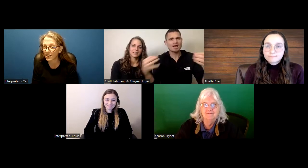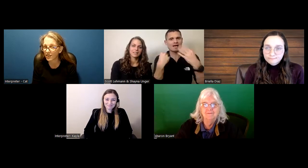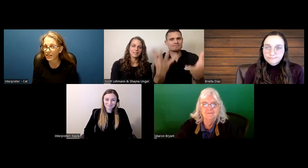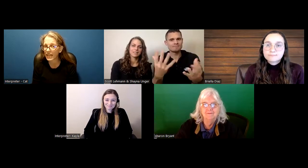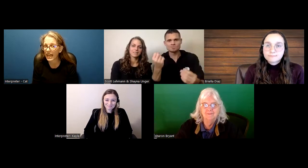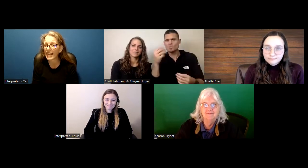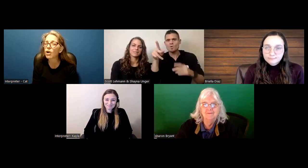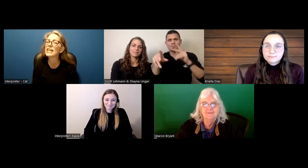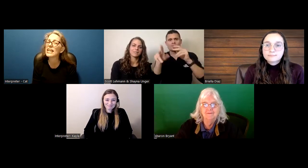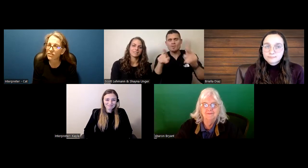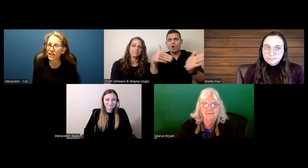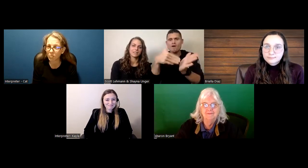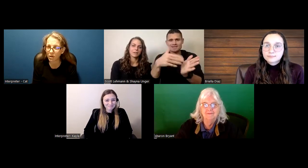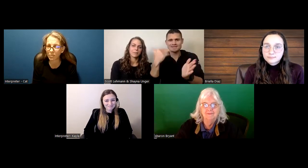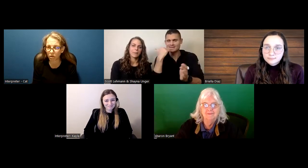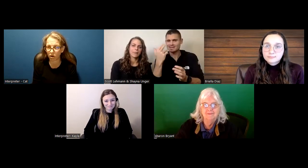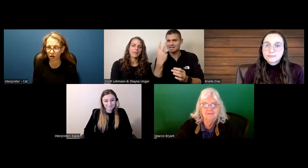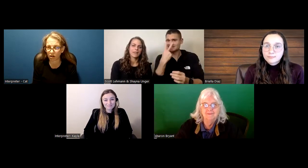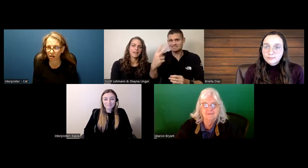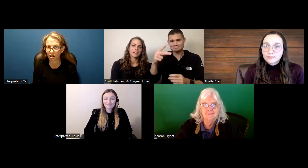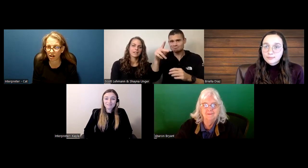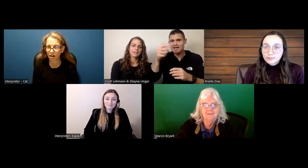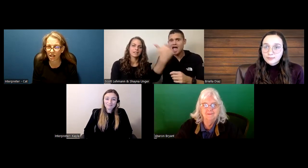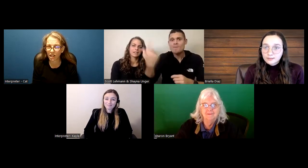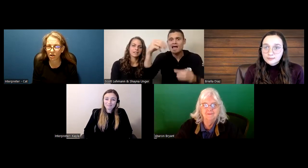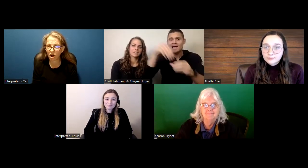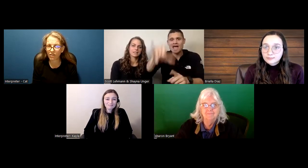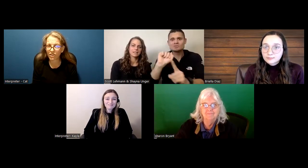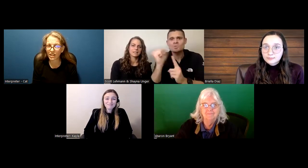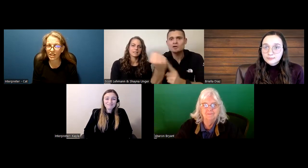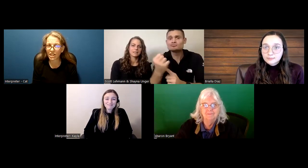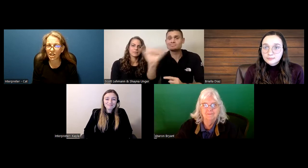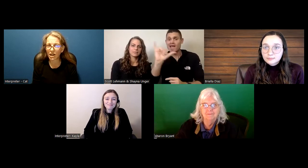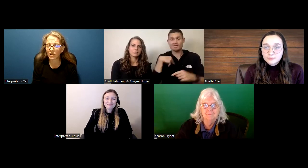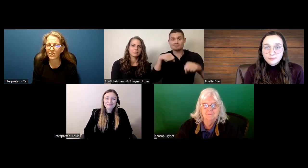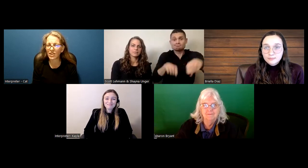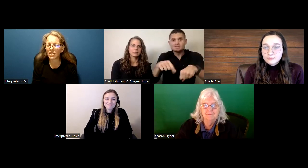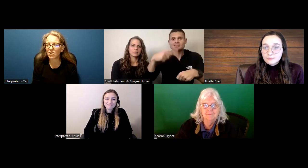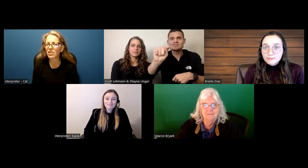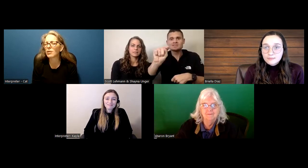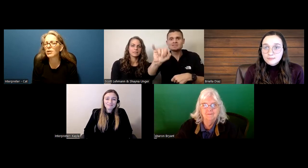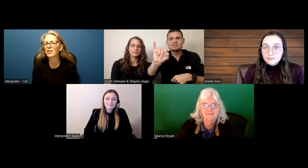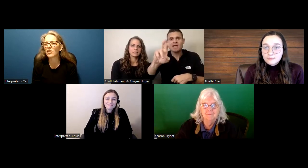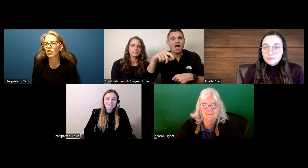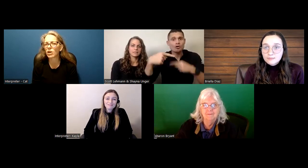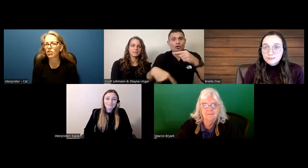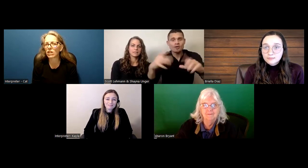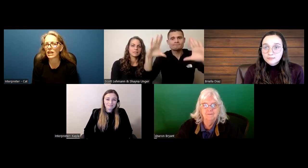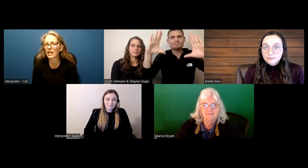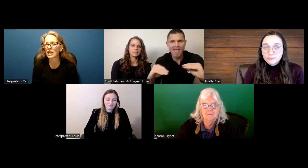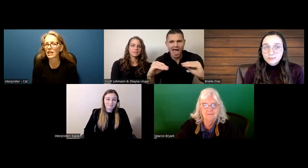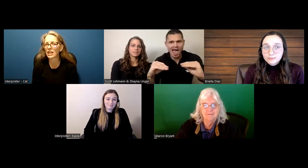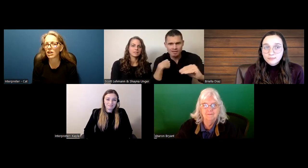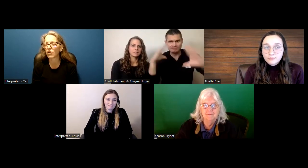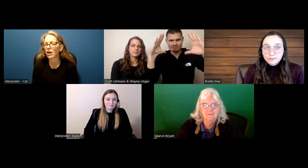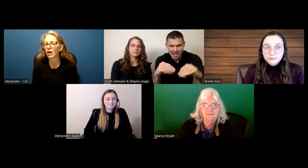country is and how giving people are. You know, often, you know, you see somebody in a situation